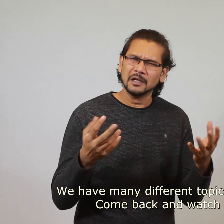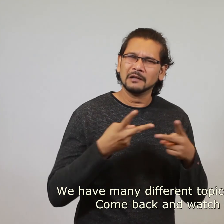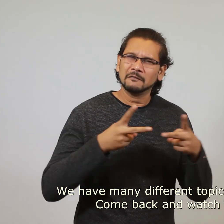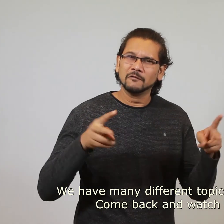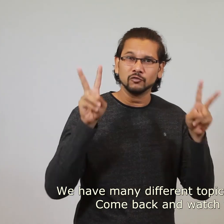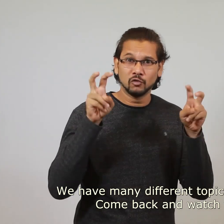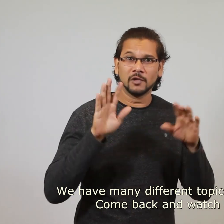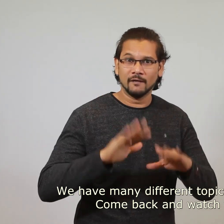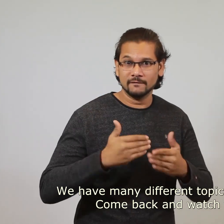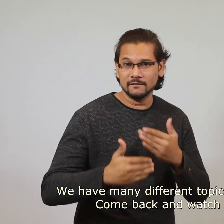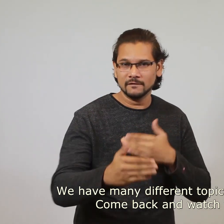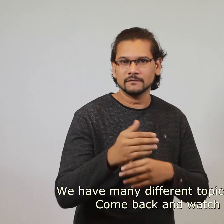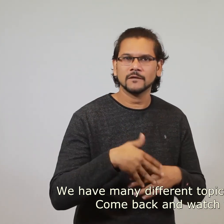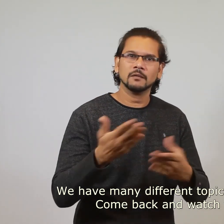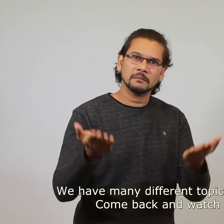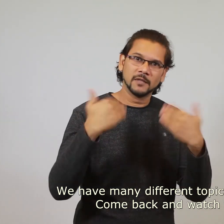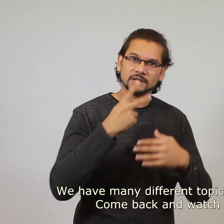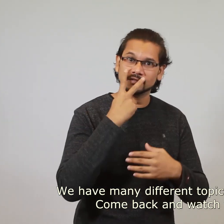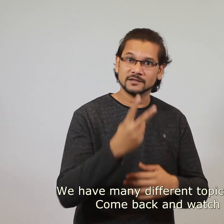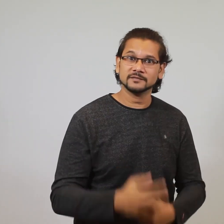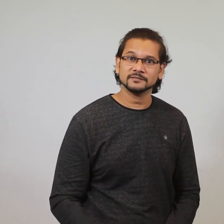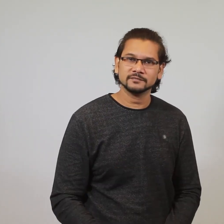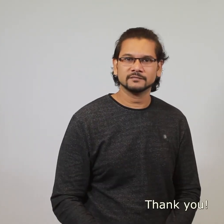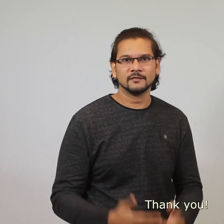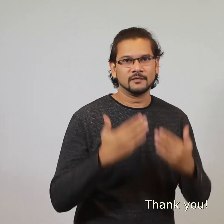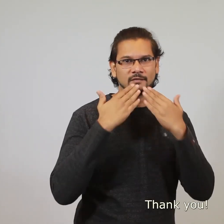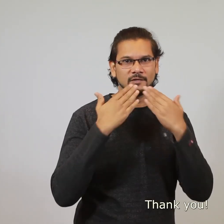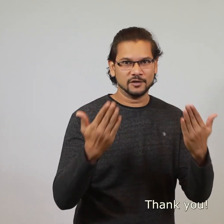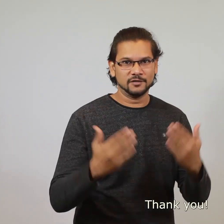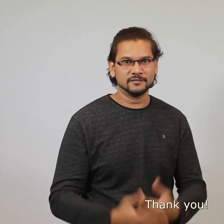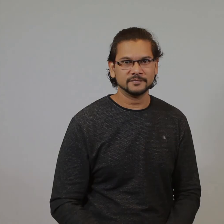have many different topics coming up. Come back and watch them. Thank you.